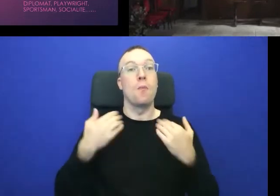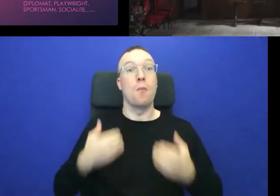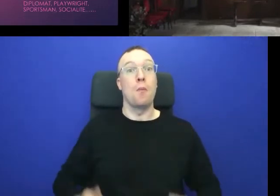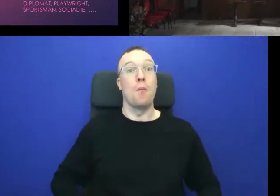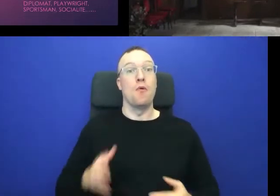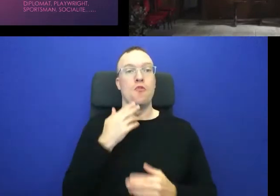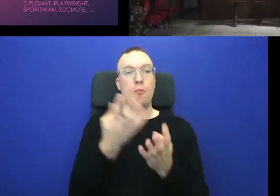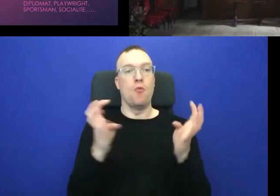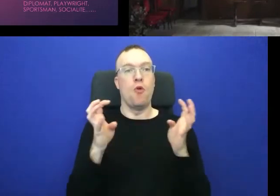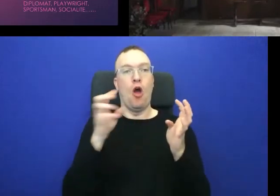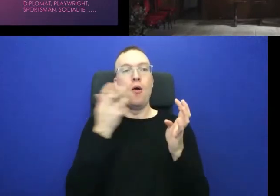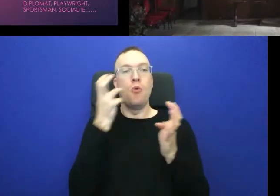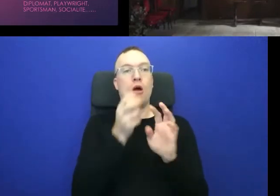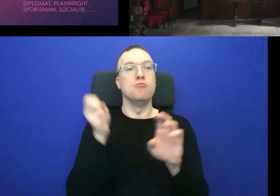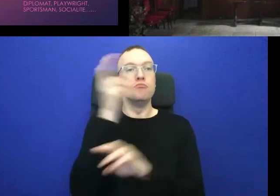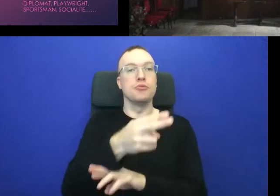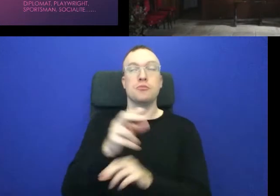scare the people below.